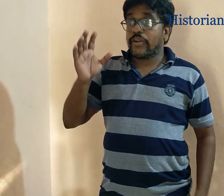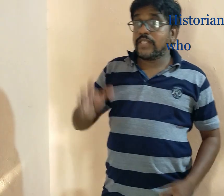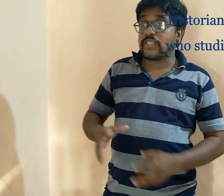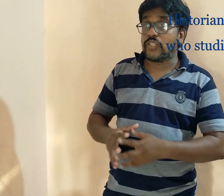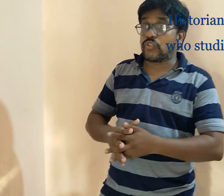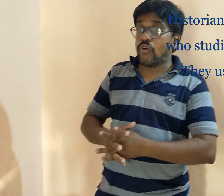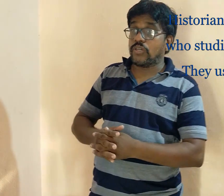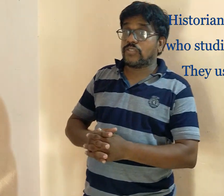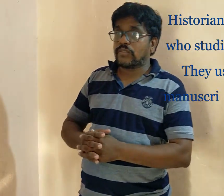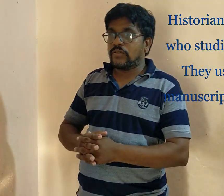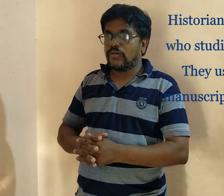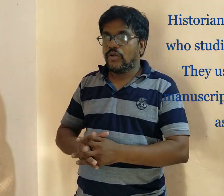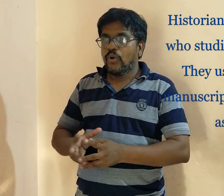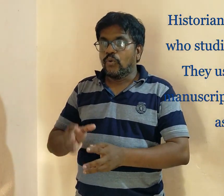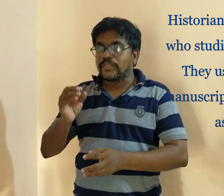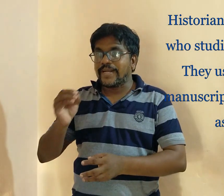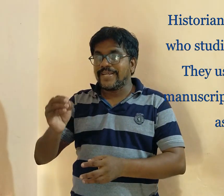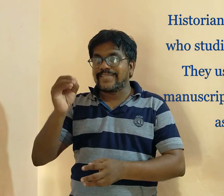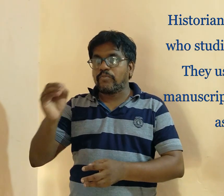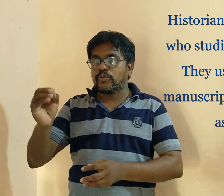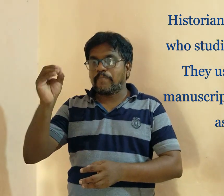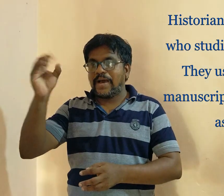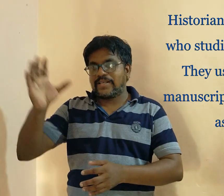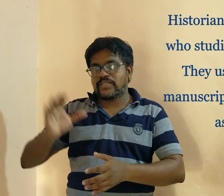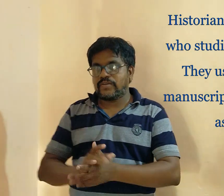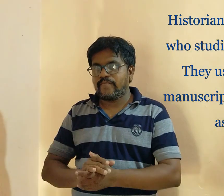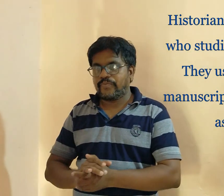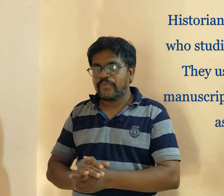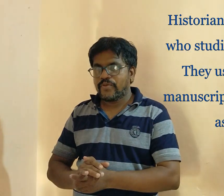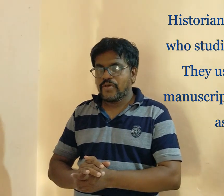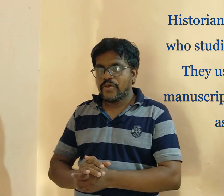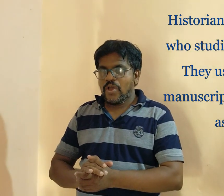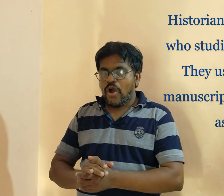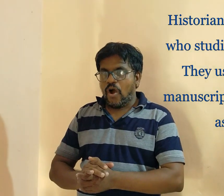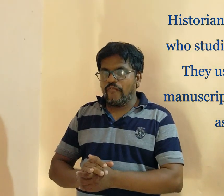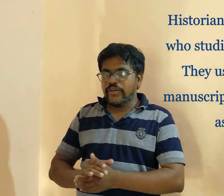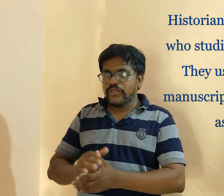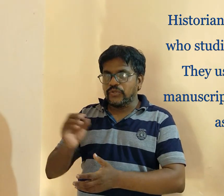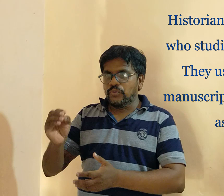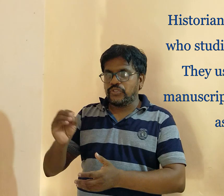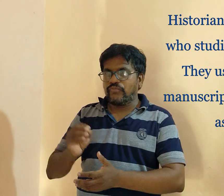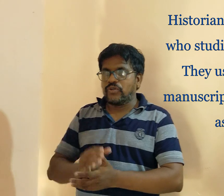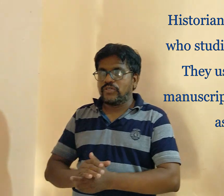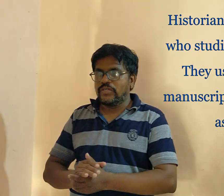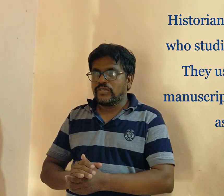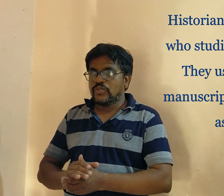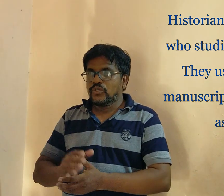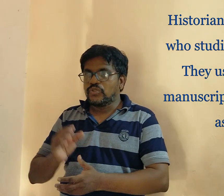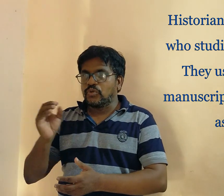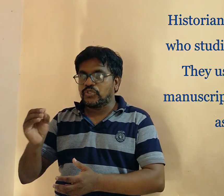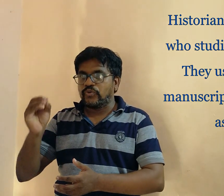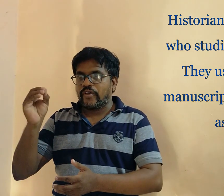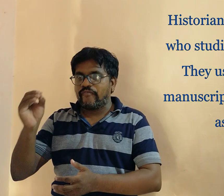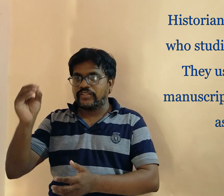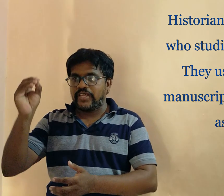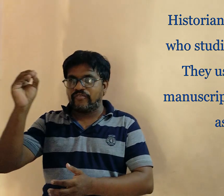Historians are the scholars who studies about the past. Often use the word source to refer the